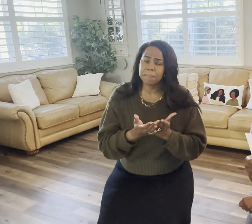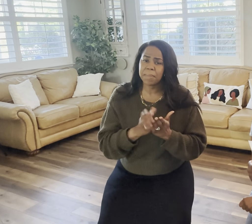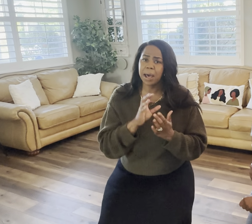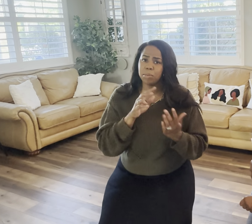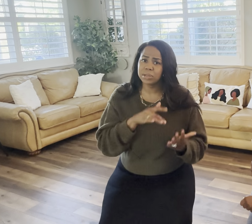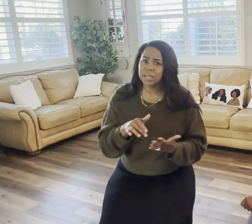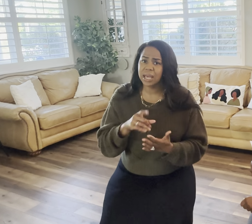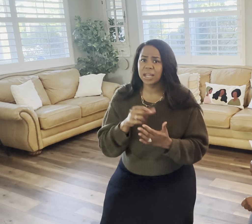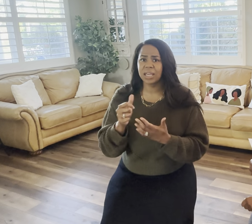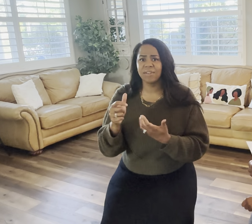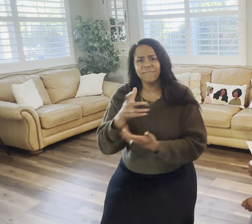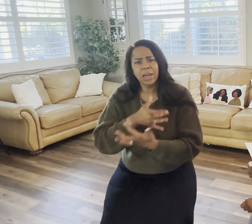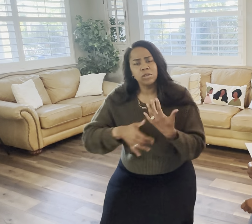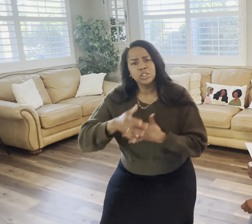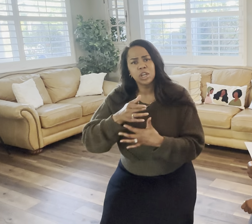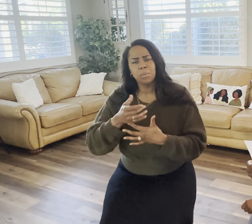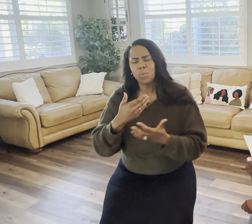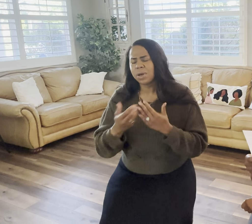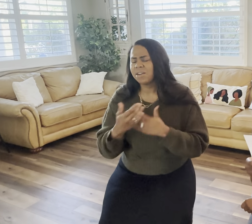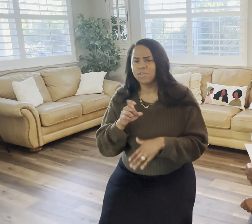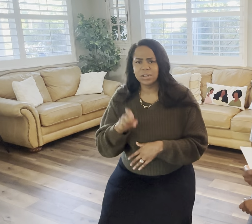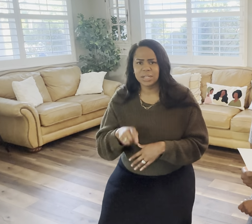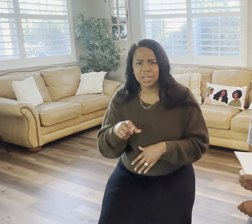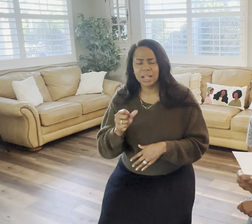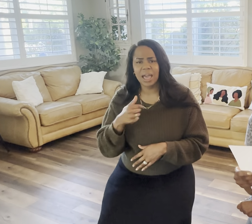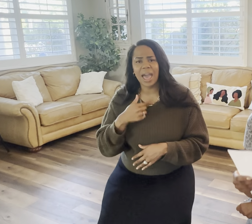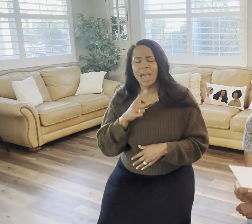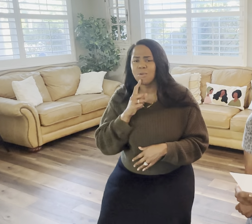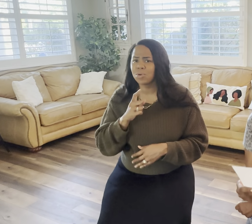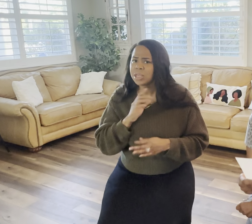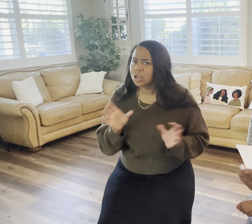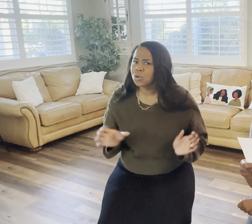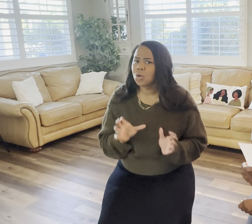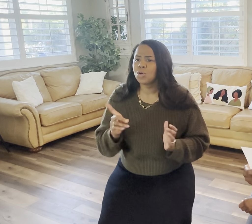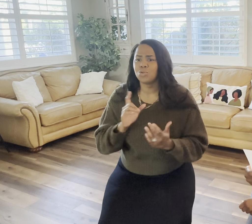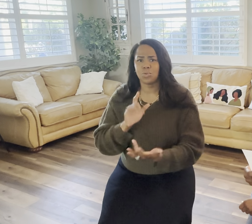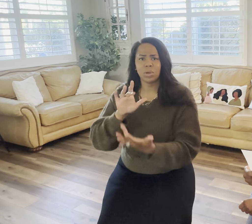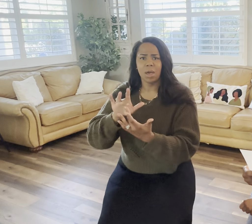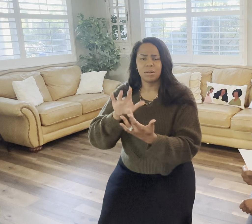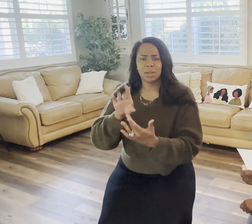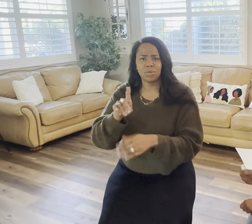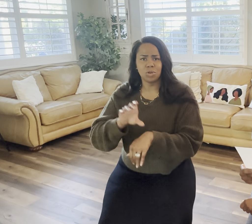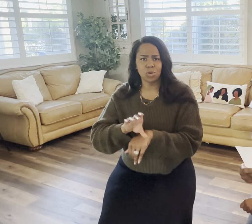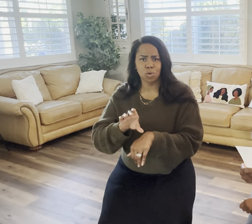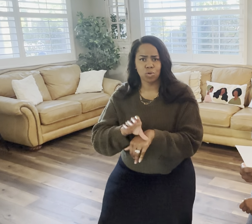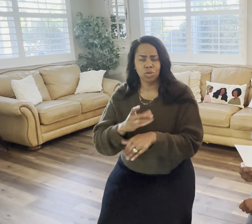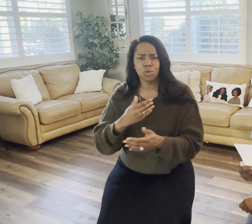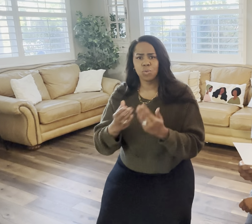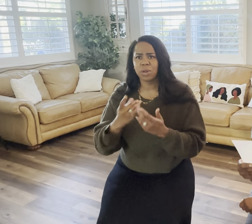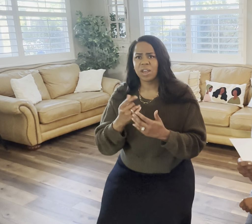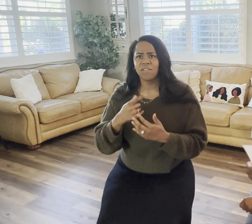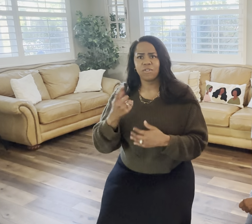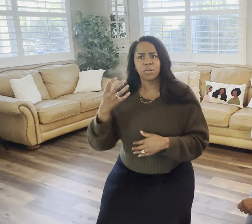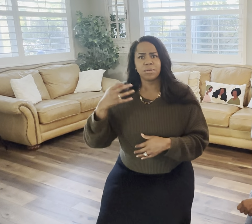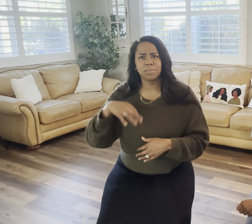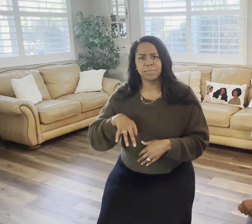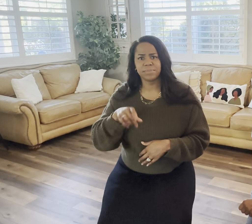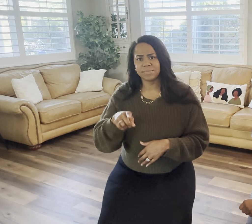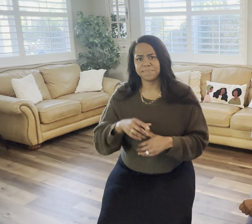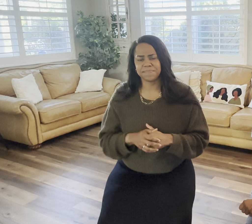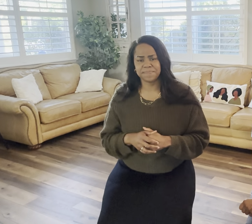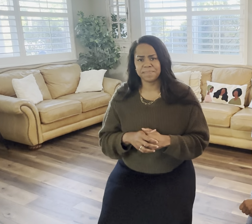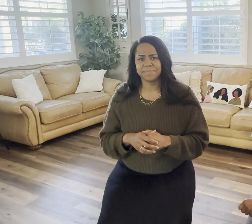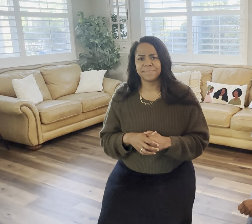I encourage you to contact them and avail yourself to whatever might meet your need. I want to say